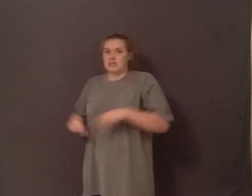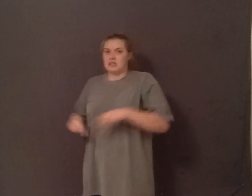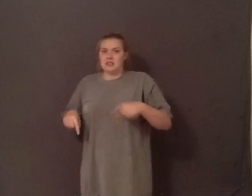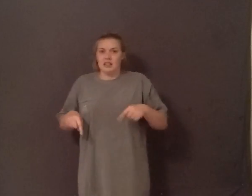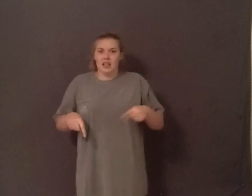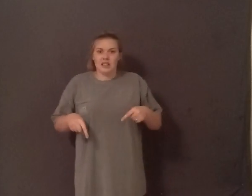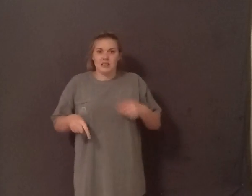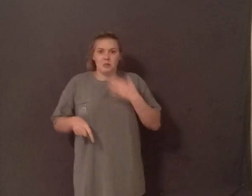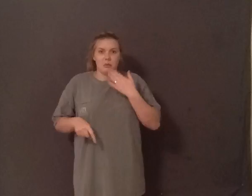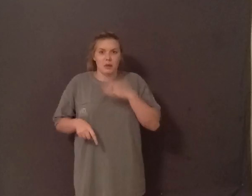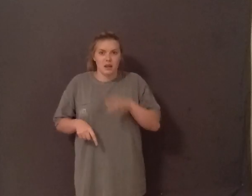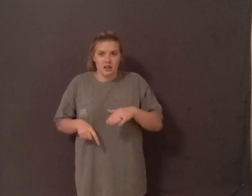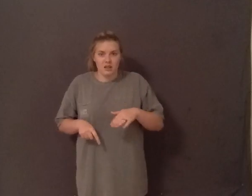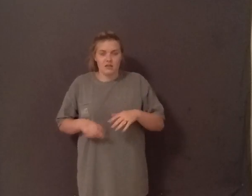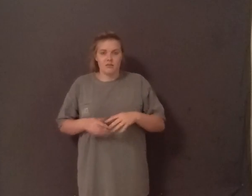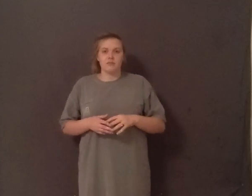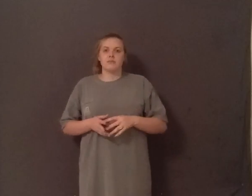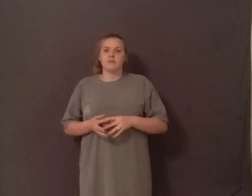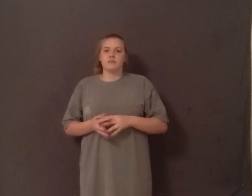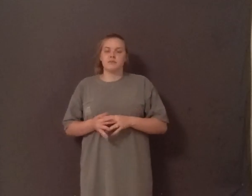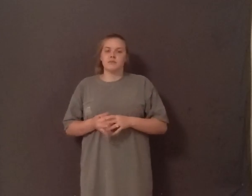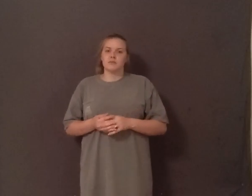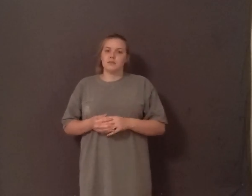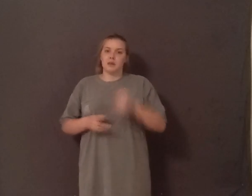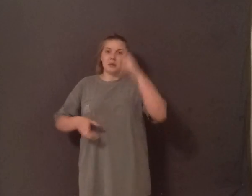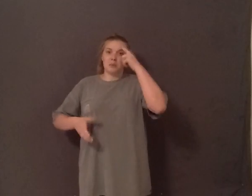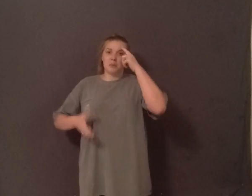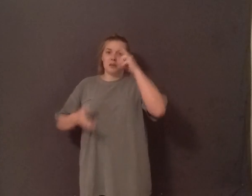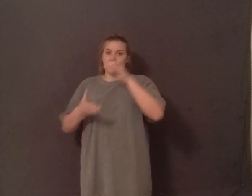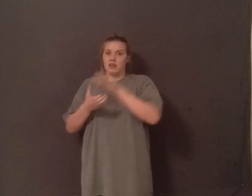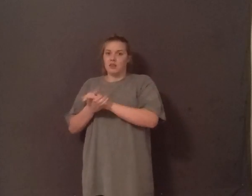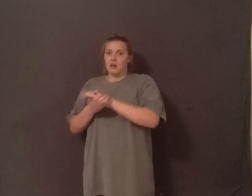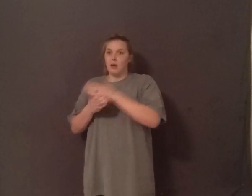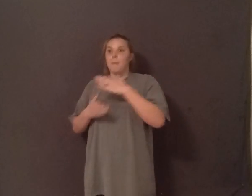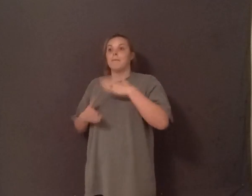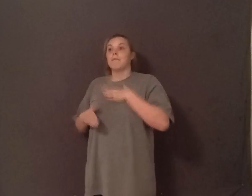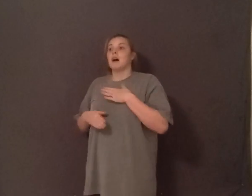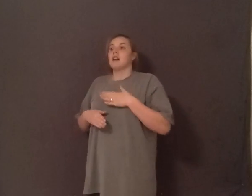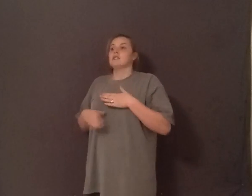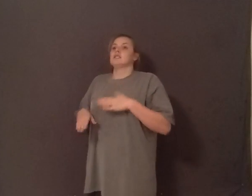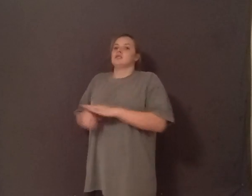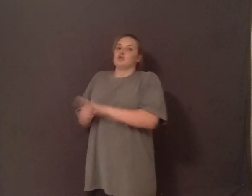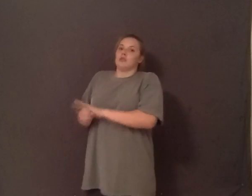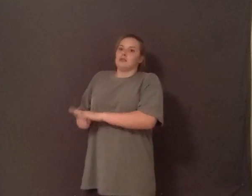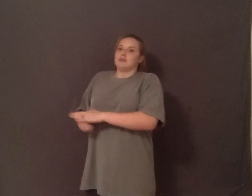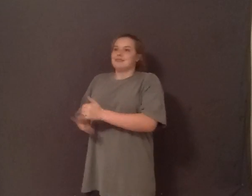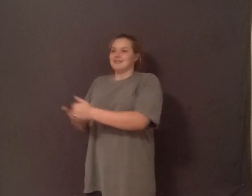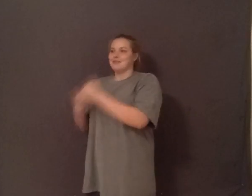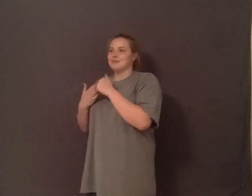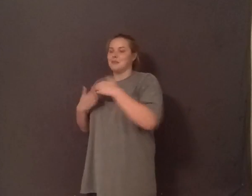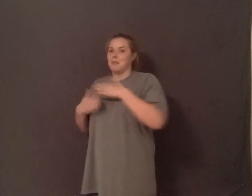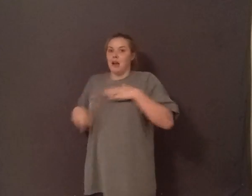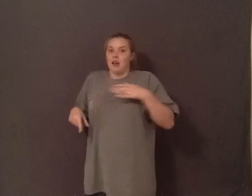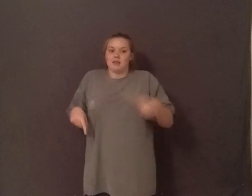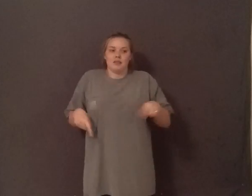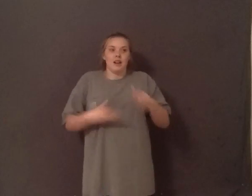really don't. Because they believe that my stress is helpful or my anxiety is helpful for getting my work done.